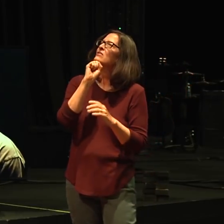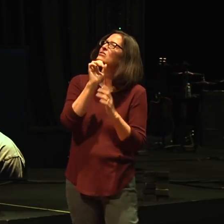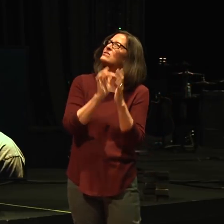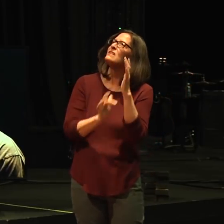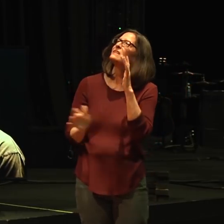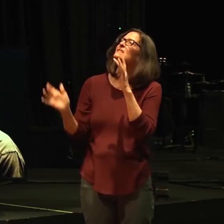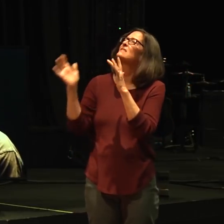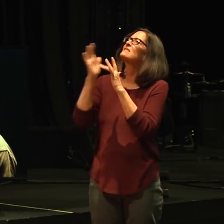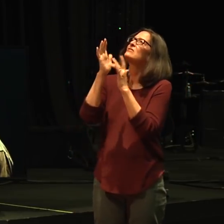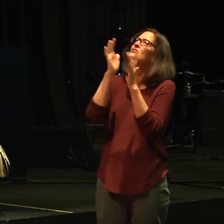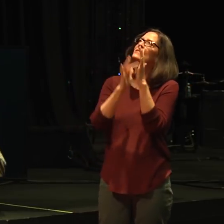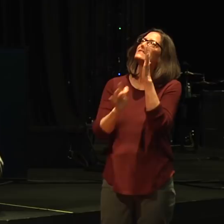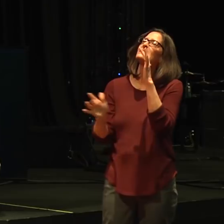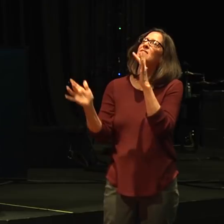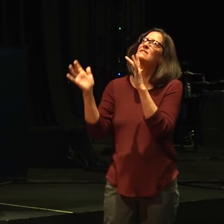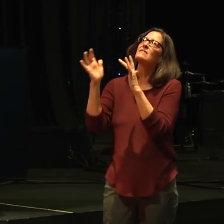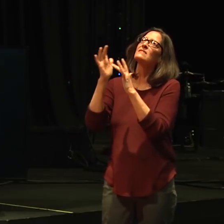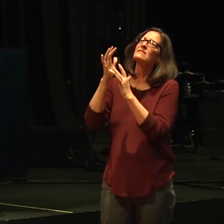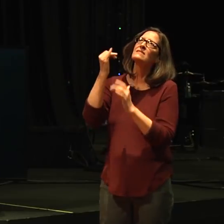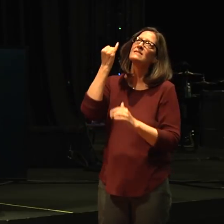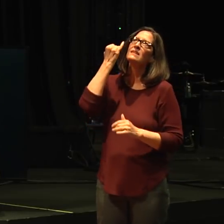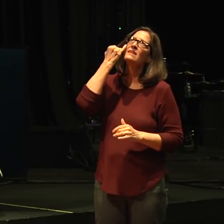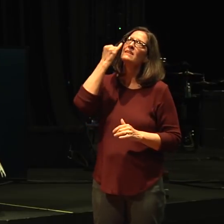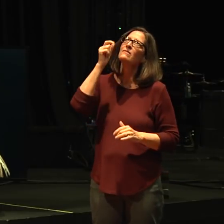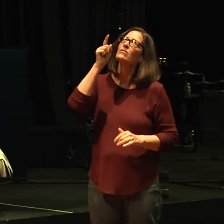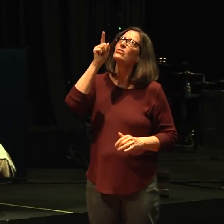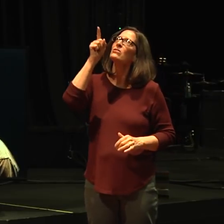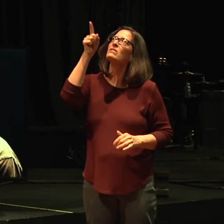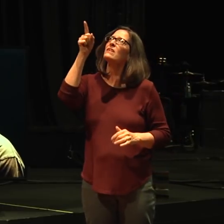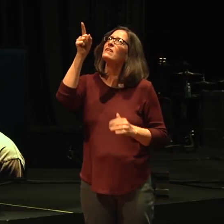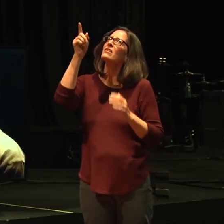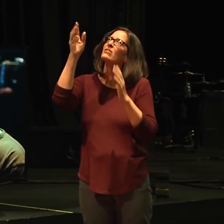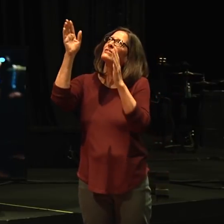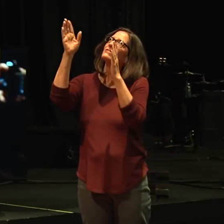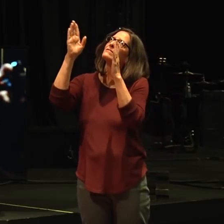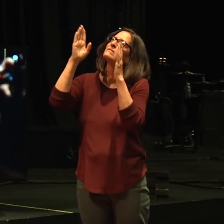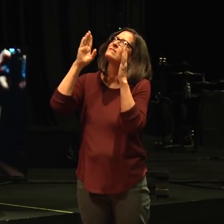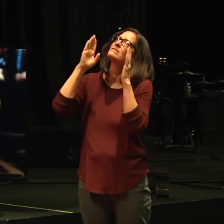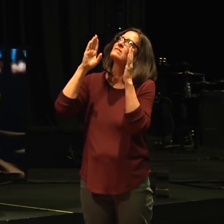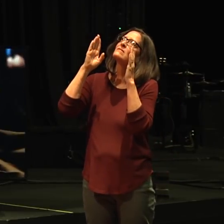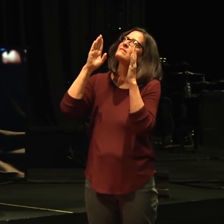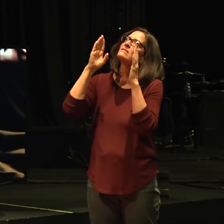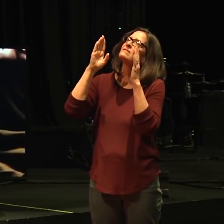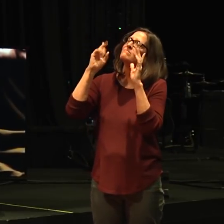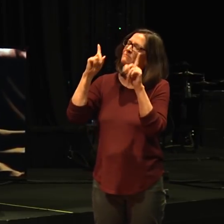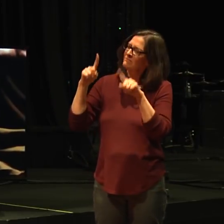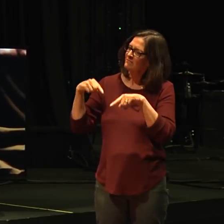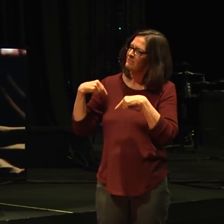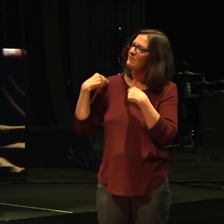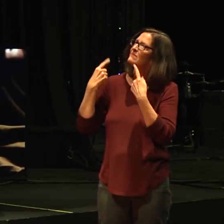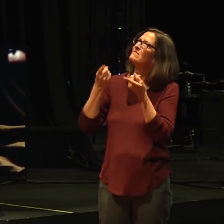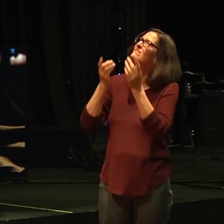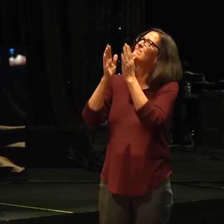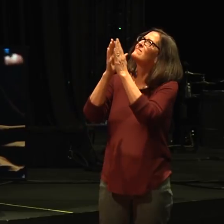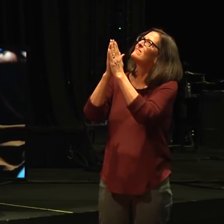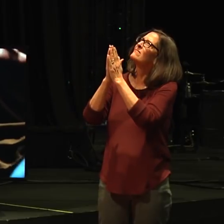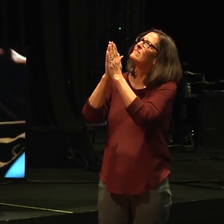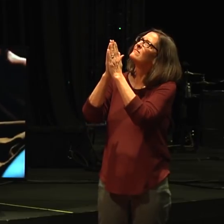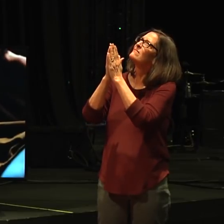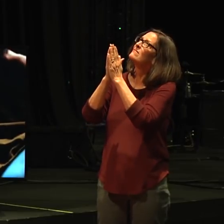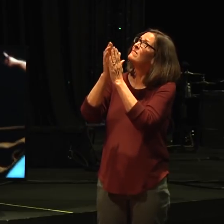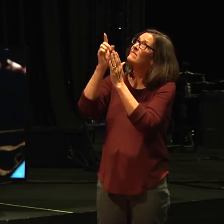And Jesus, Jesus, if you're out there, won't you hear me? I've been wondering if you're listening